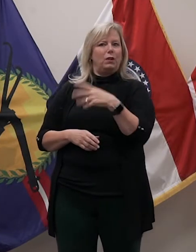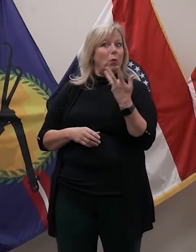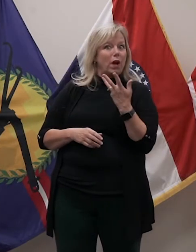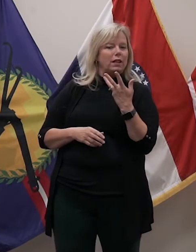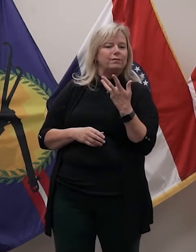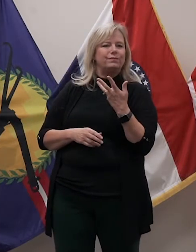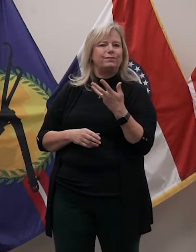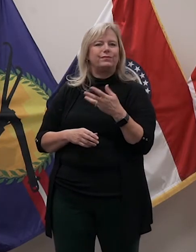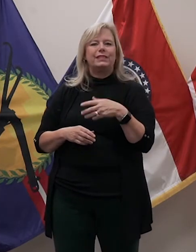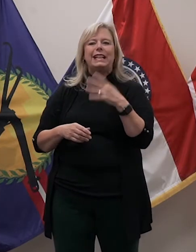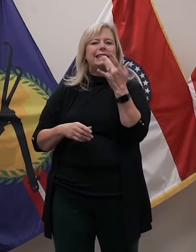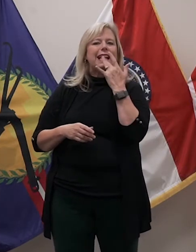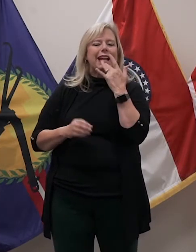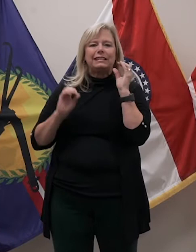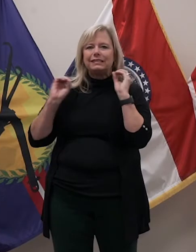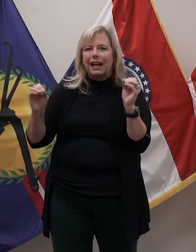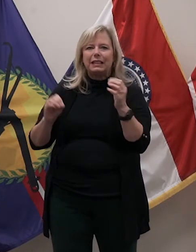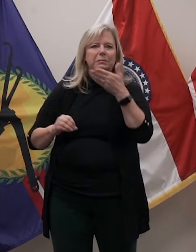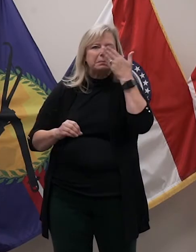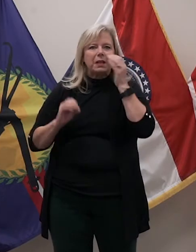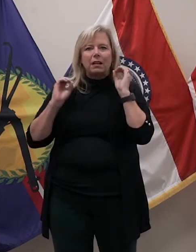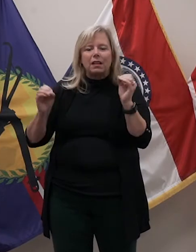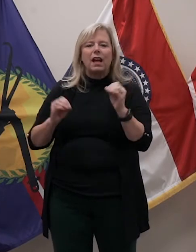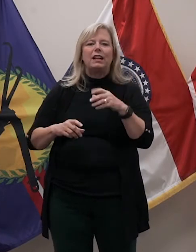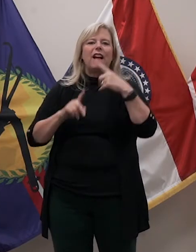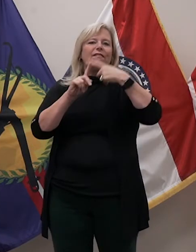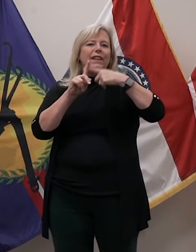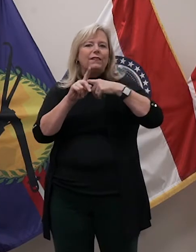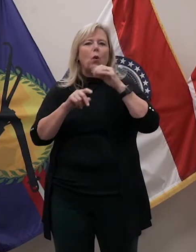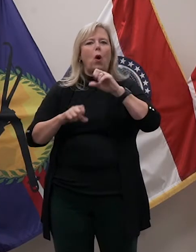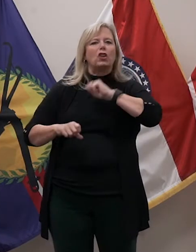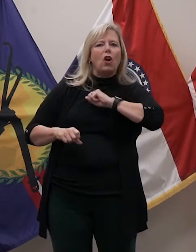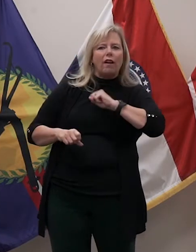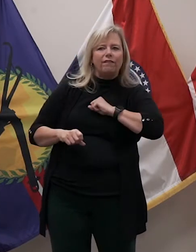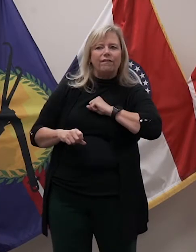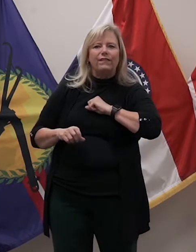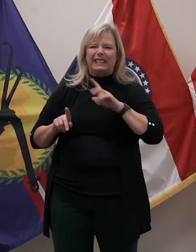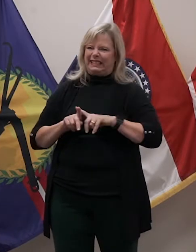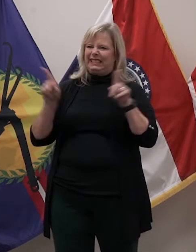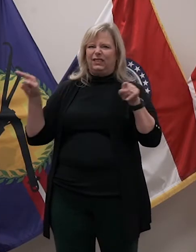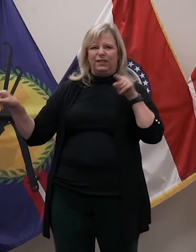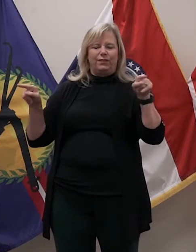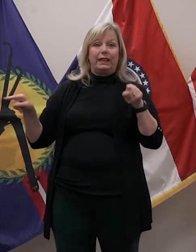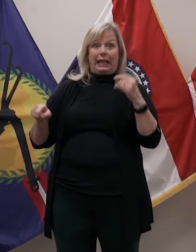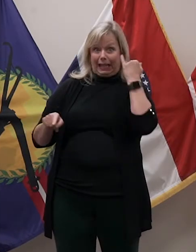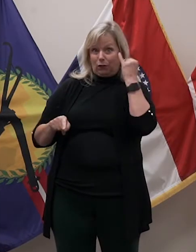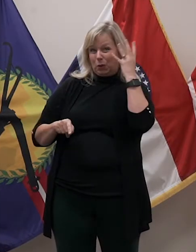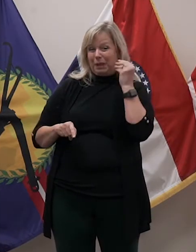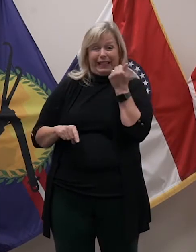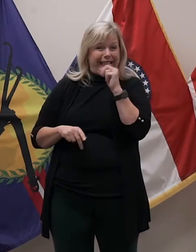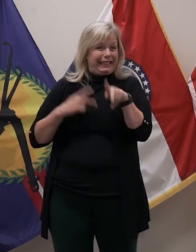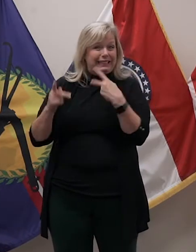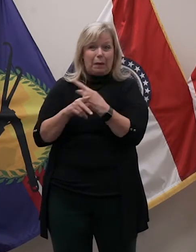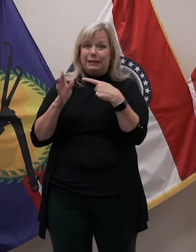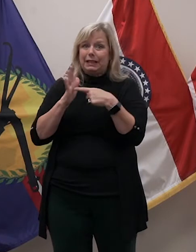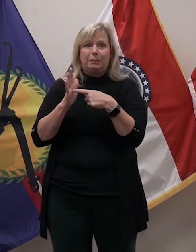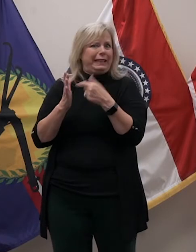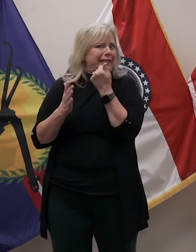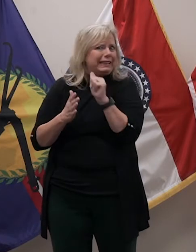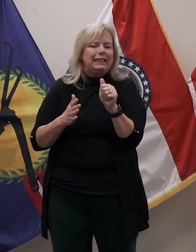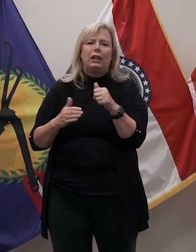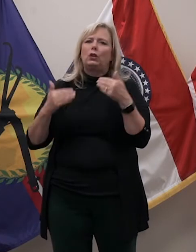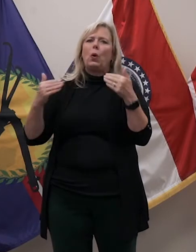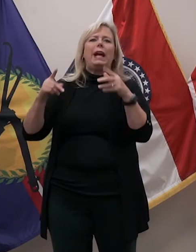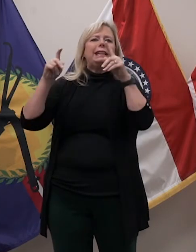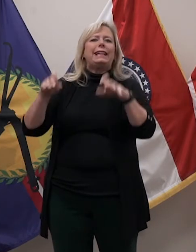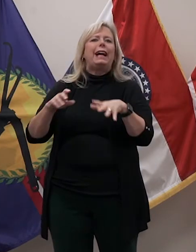are loss of taste or smell, fever, or cough. So if you're experiencing any symptoms at all, please